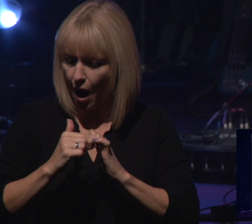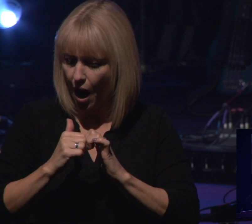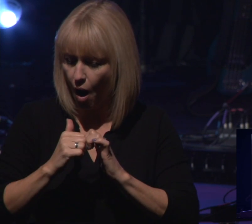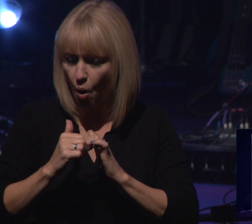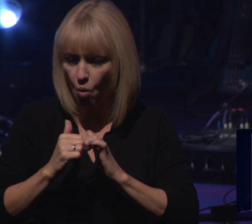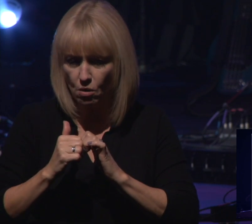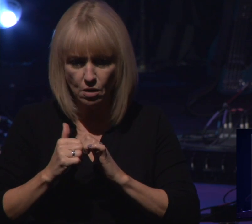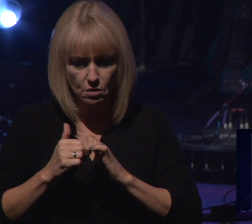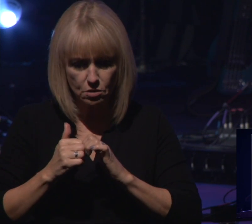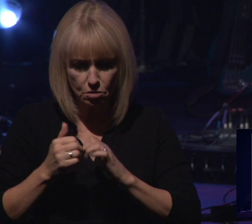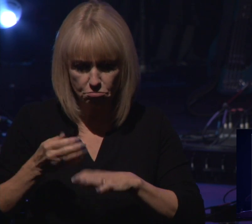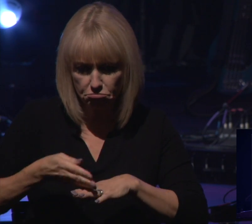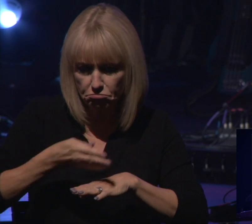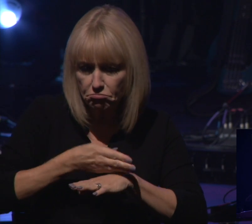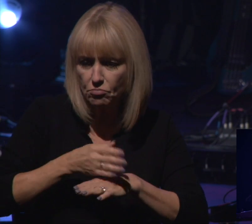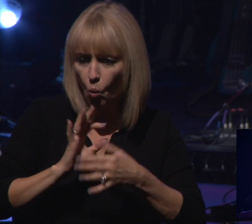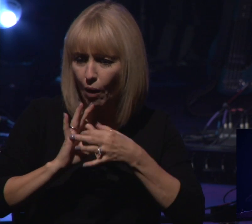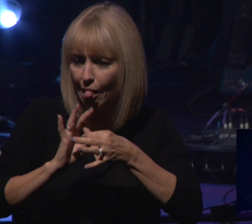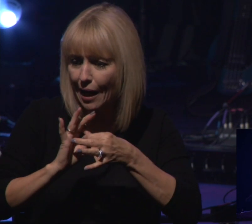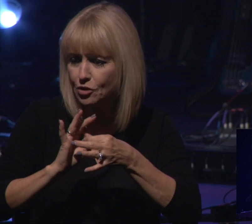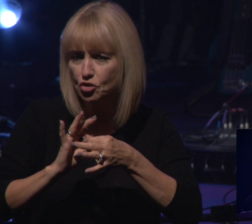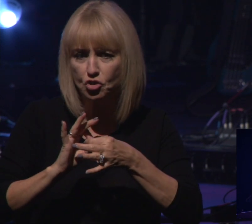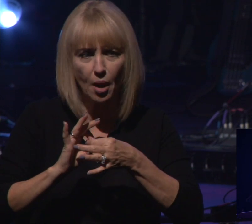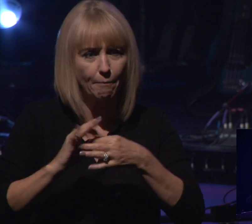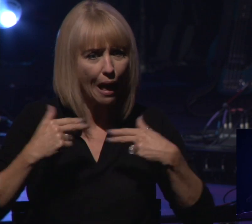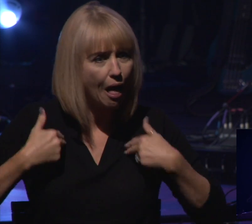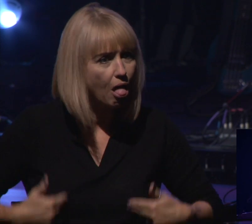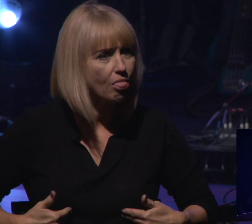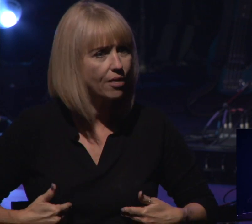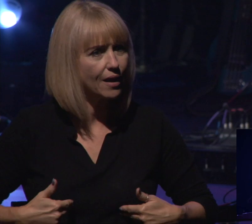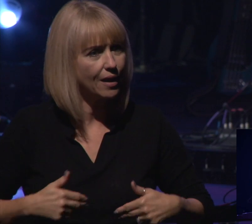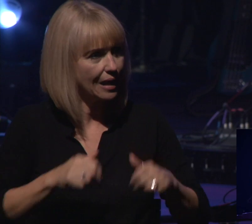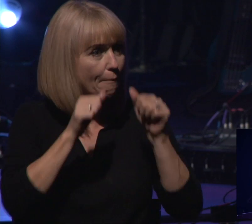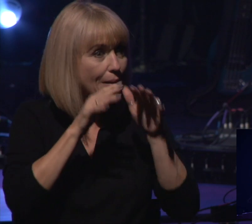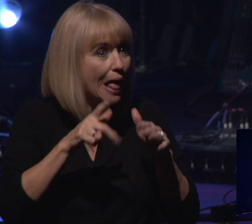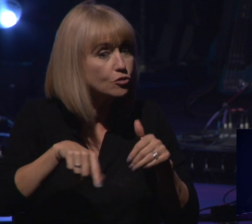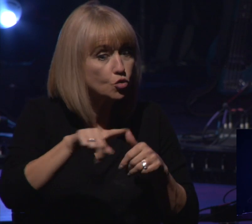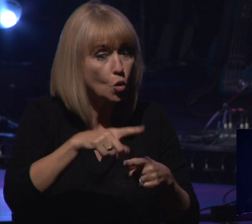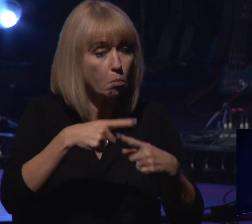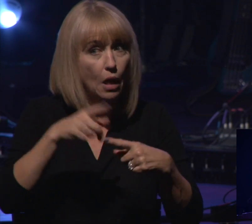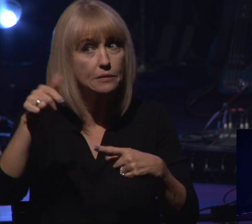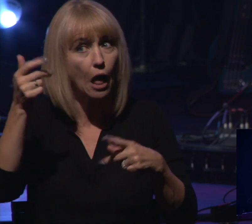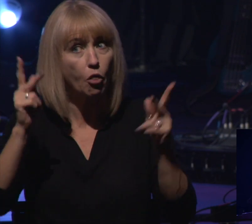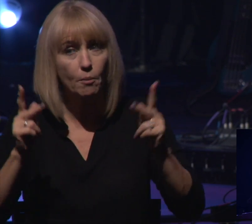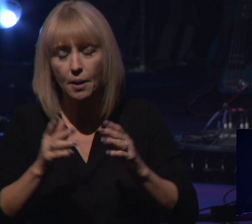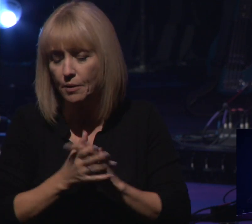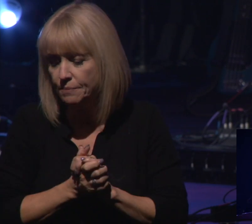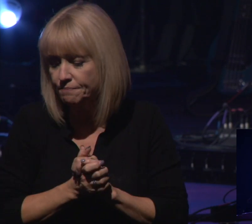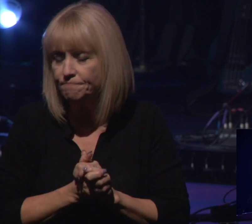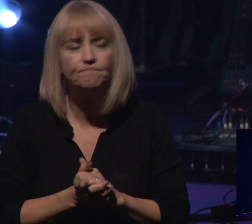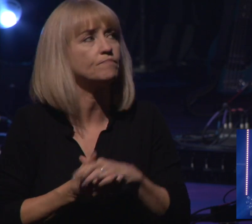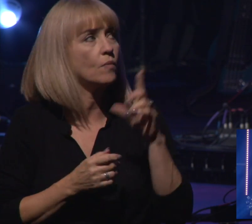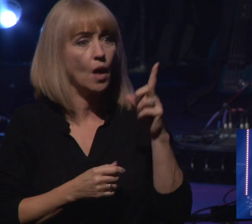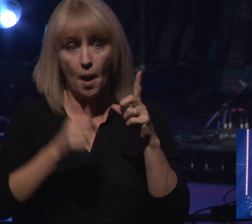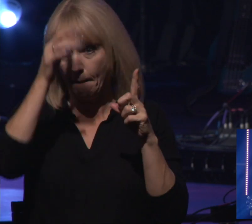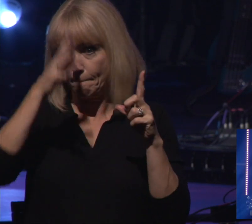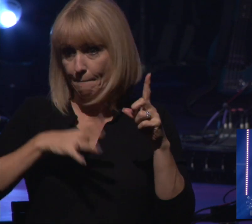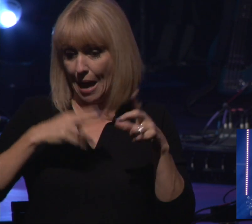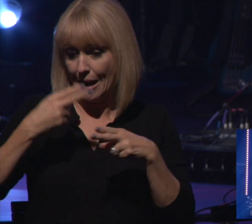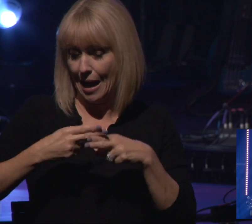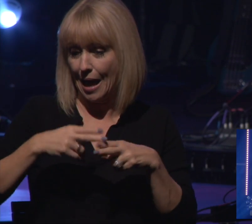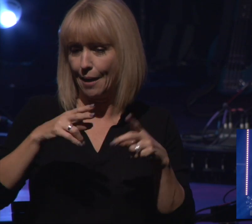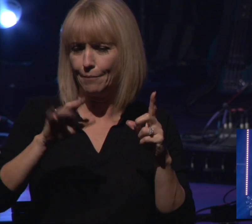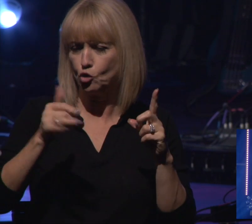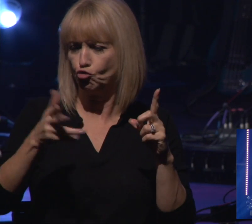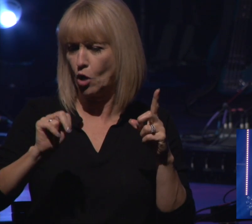relationship that will be a blessing on you and the people around you. So we're working with a model that was come up by Dr. John Van Epp and his